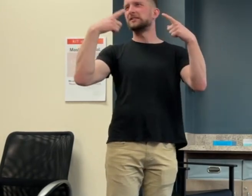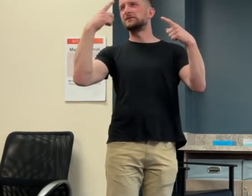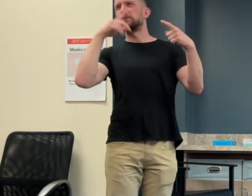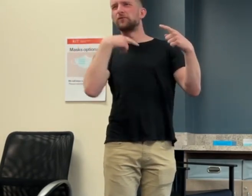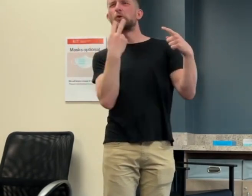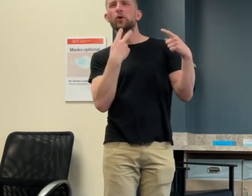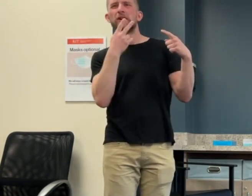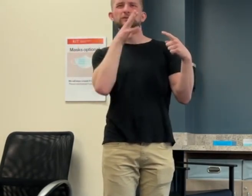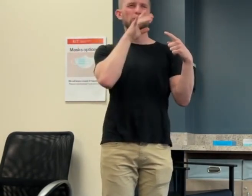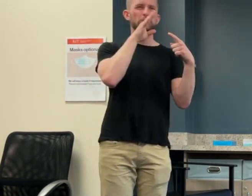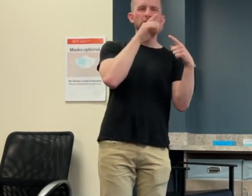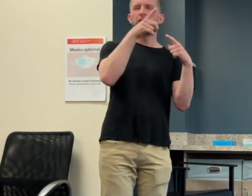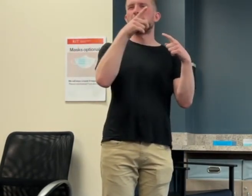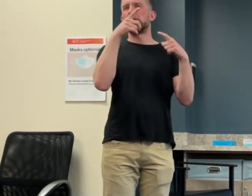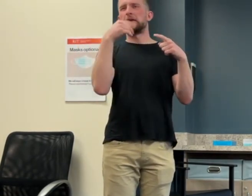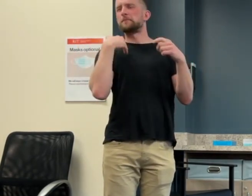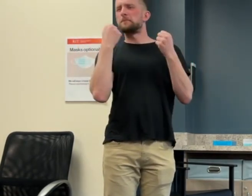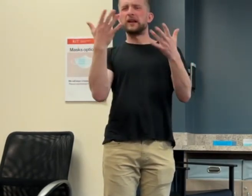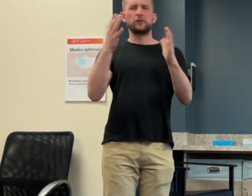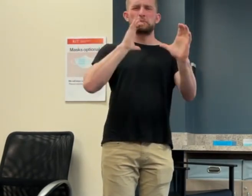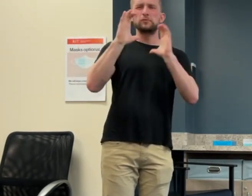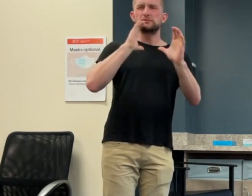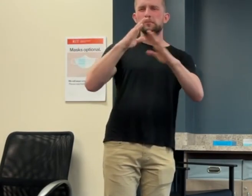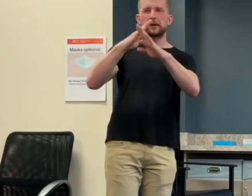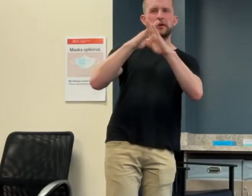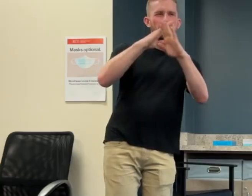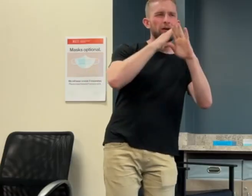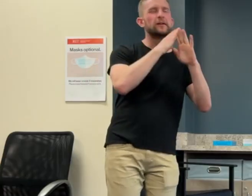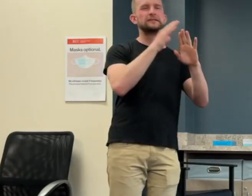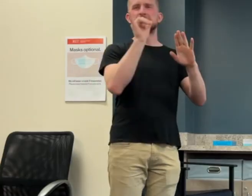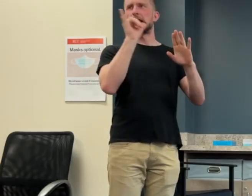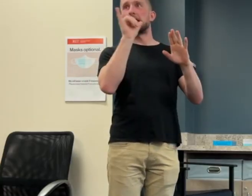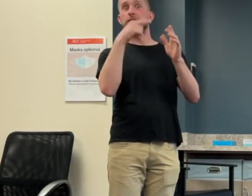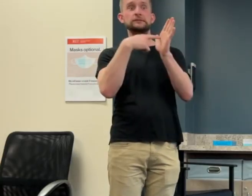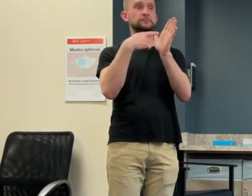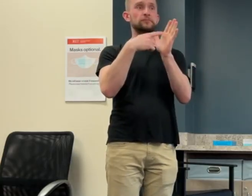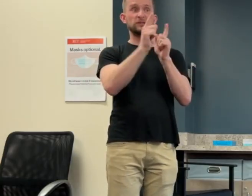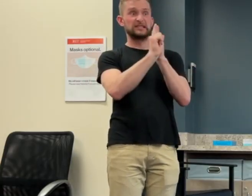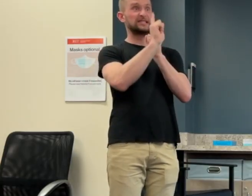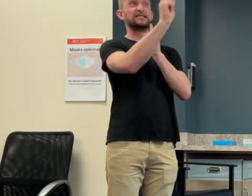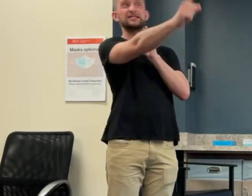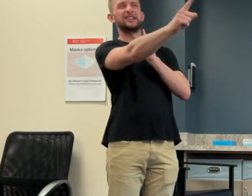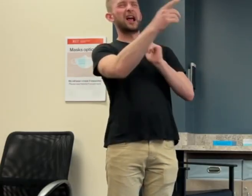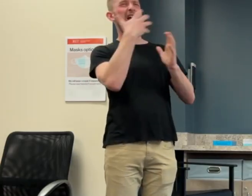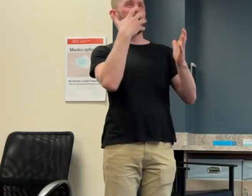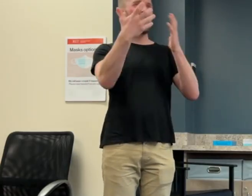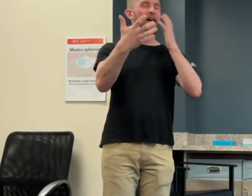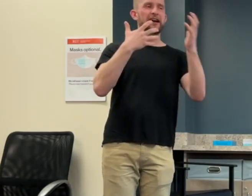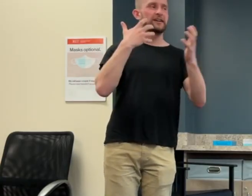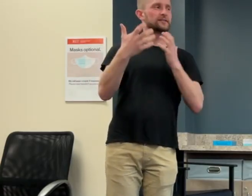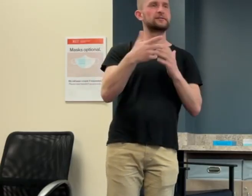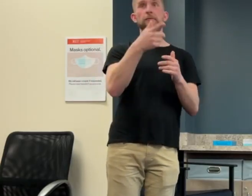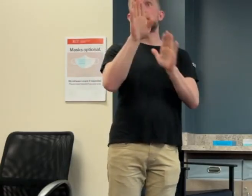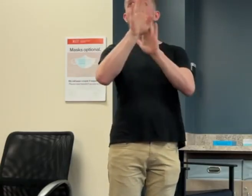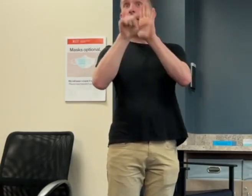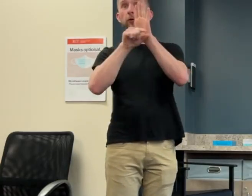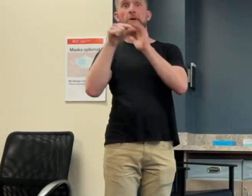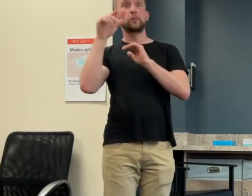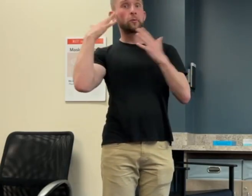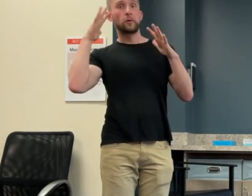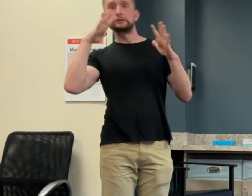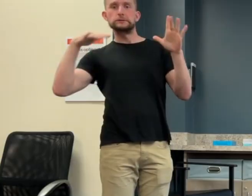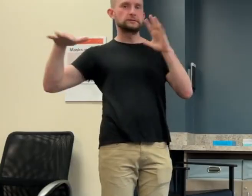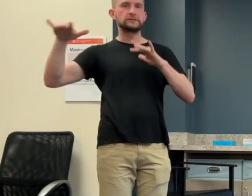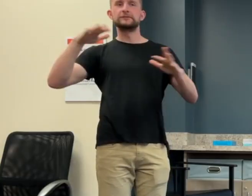Barriers to communication include distance, background noise, not looking at your